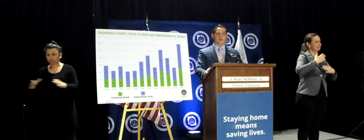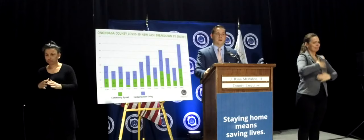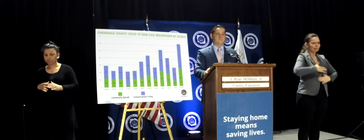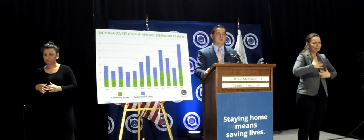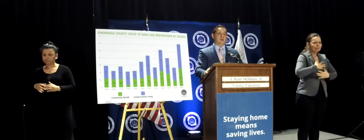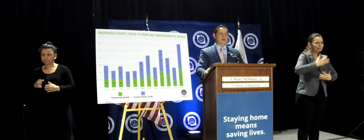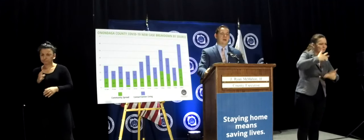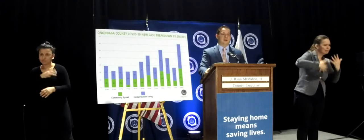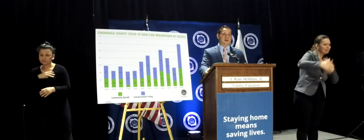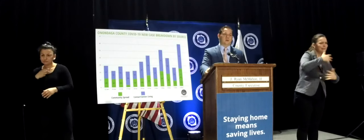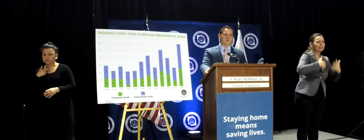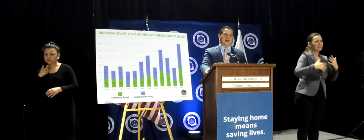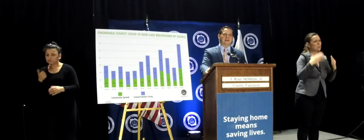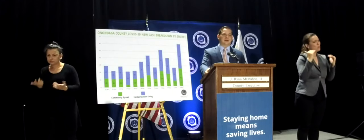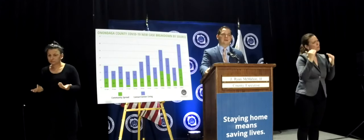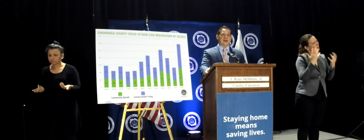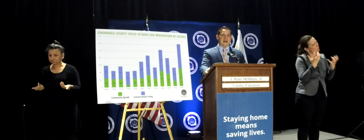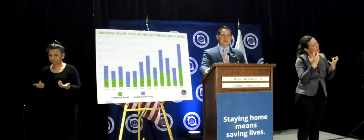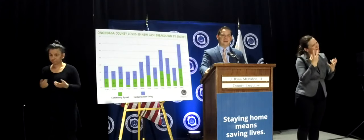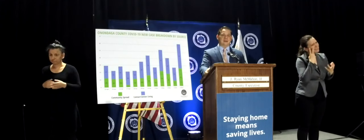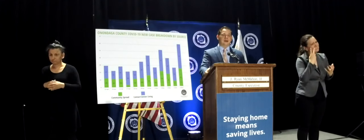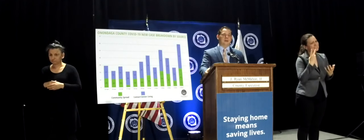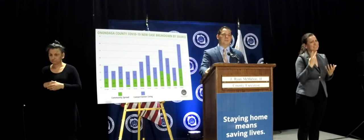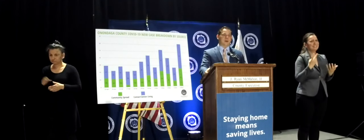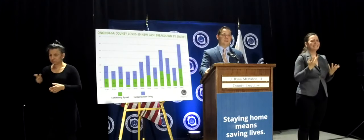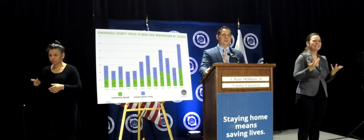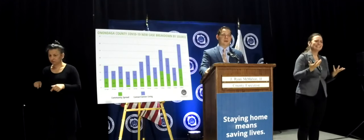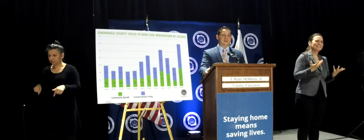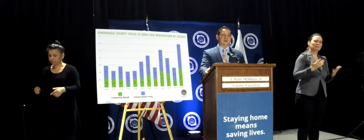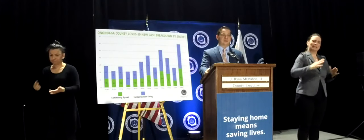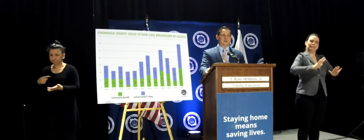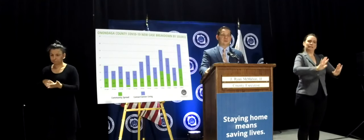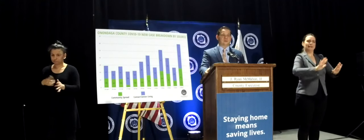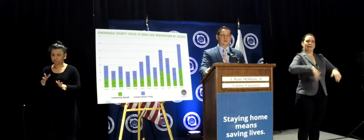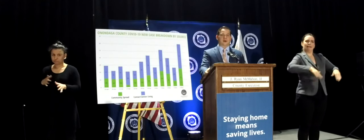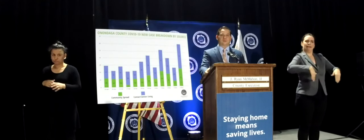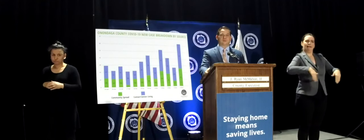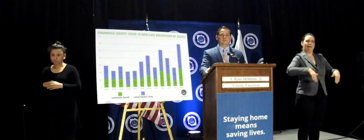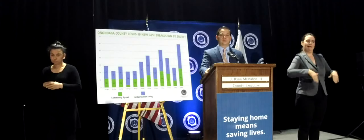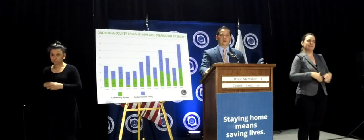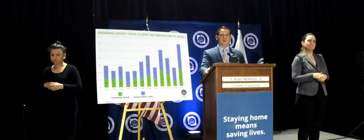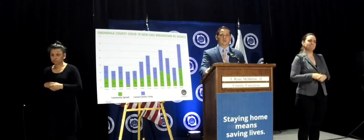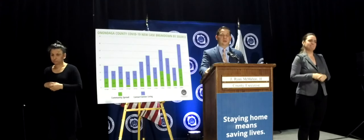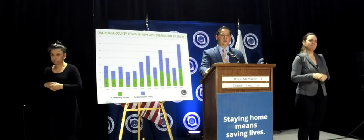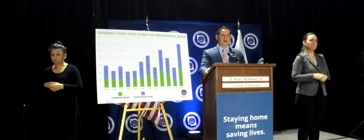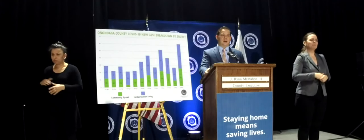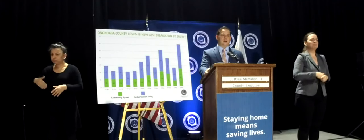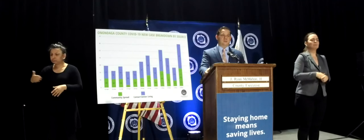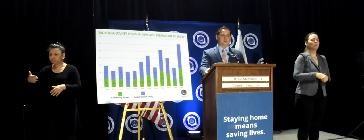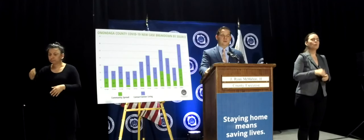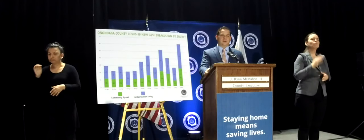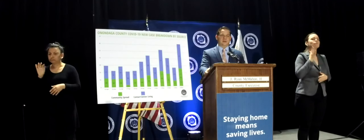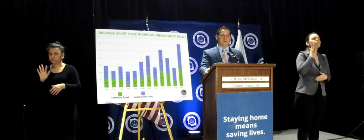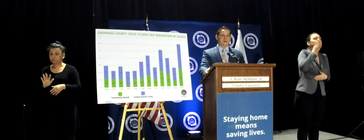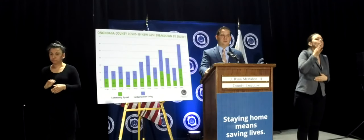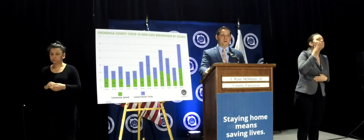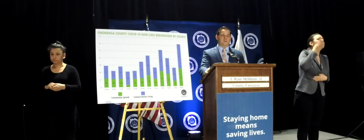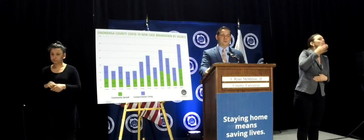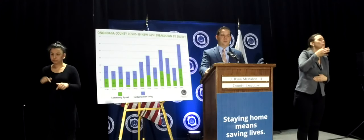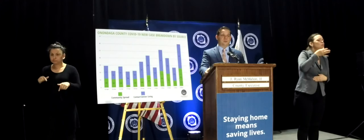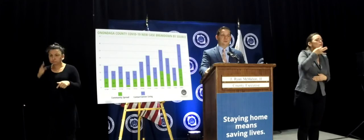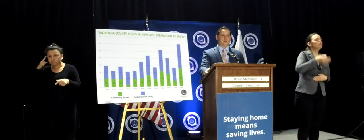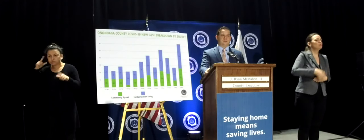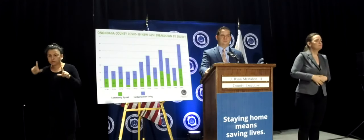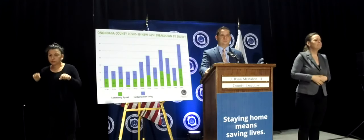be. And we're not there yet, but I think soon enough, but certainly if you're going to be